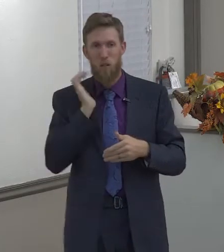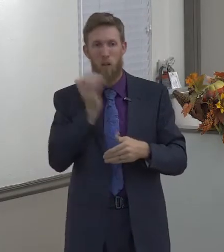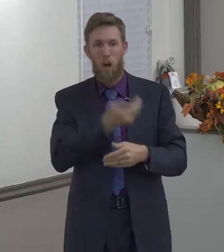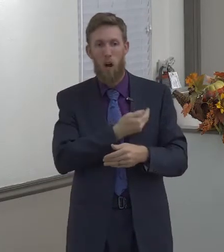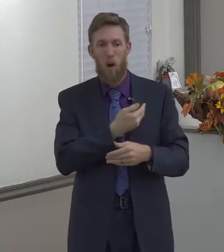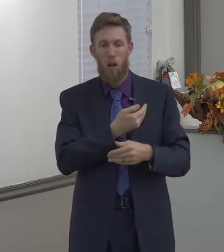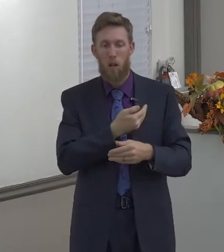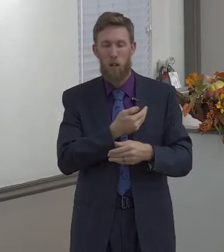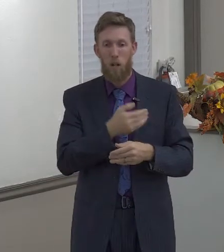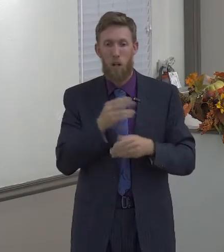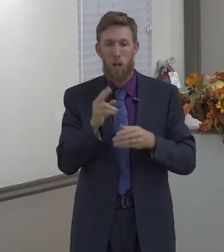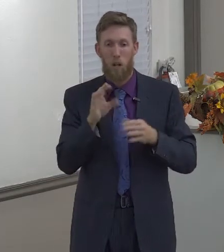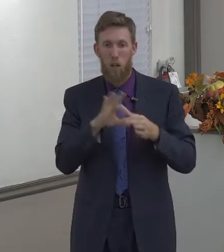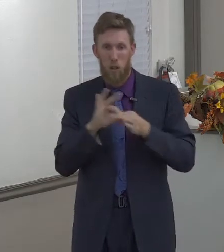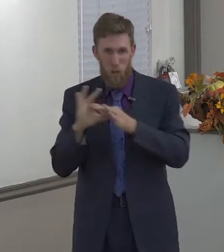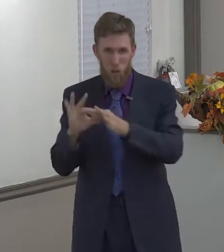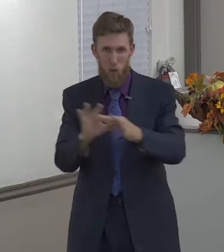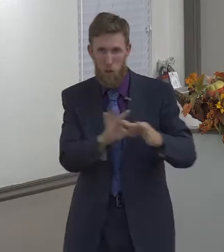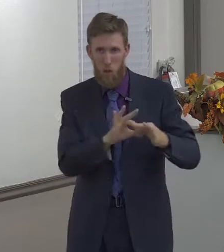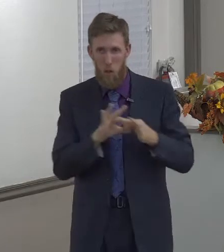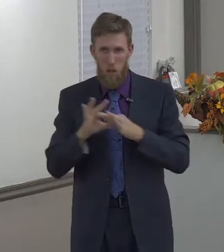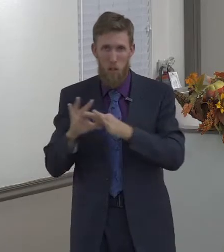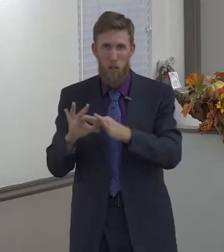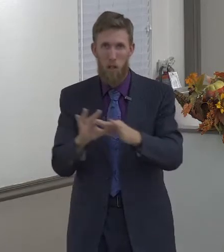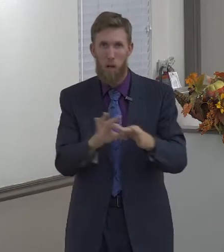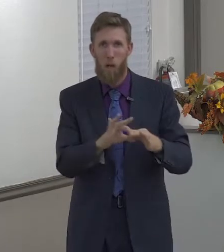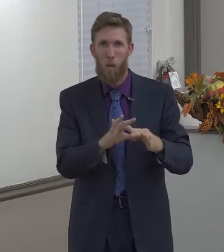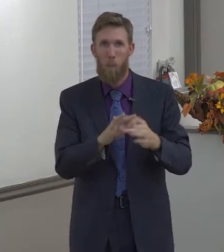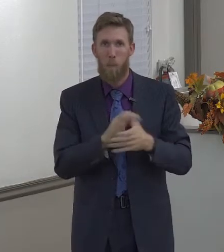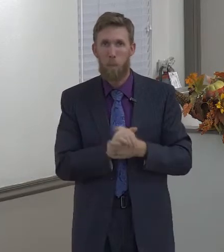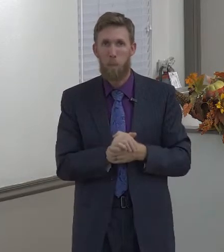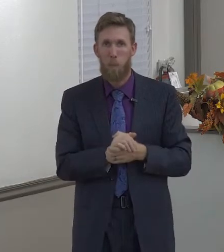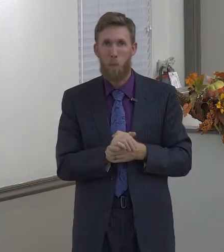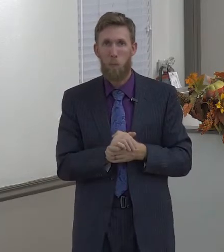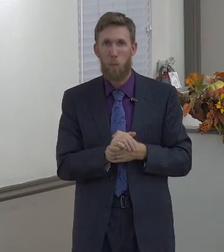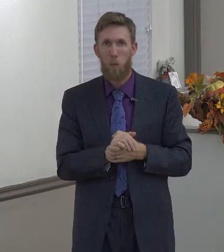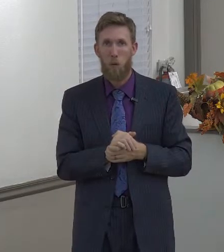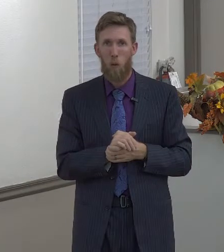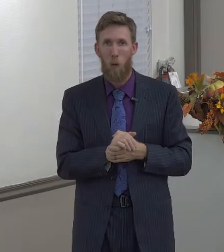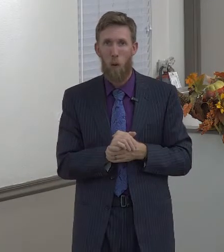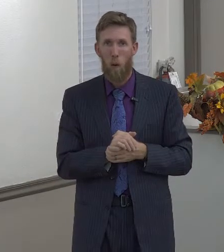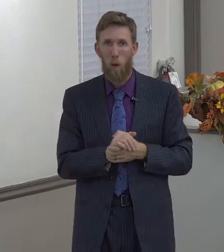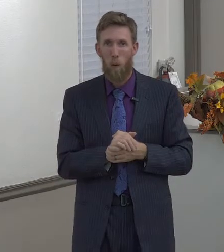have love one for another. Friend, tonight I ask you, who are you at odds with?